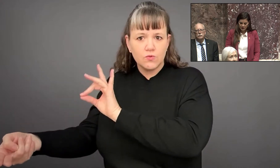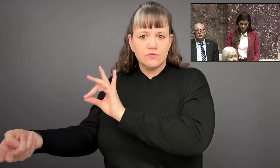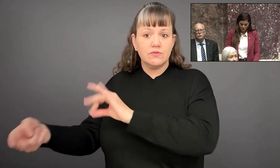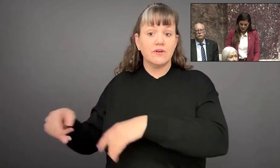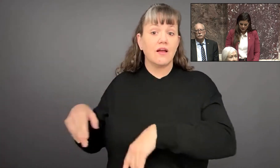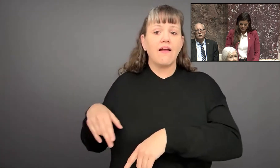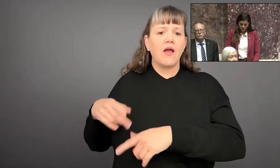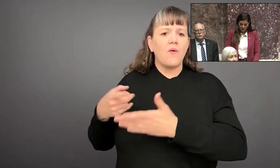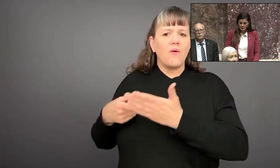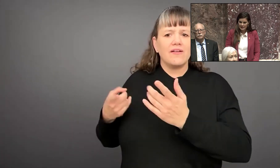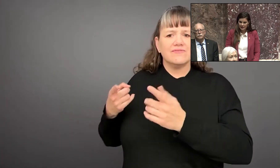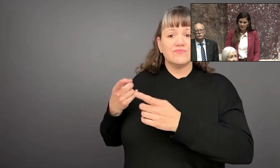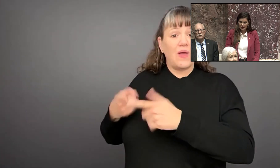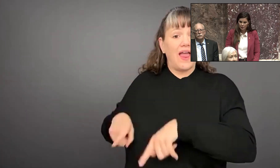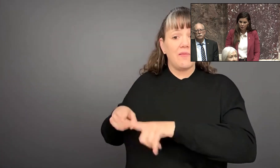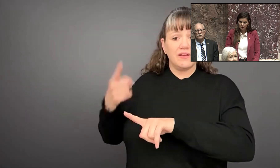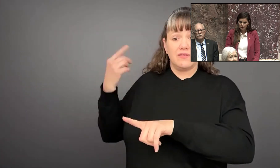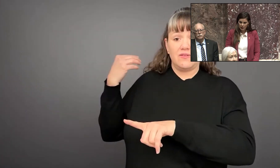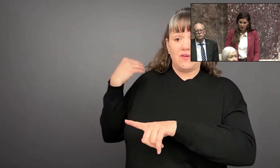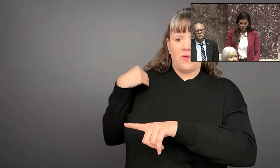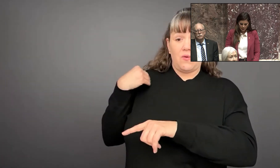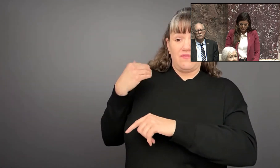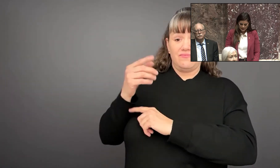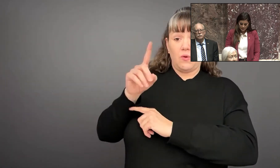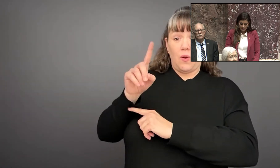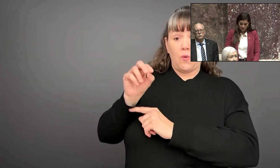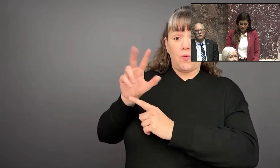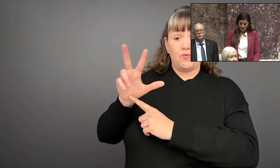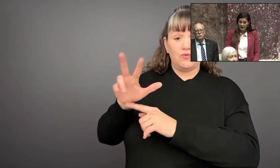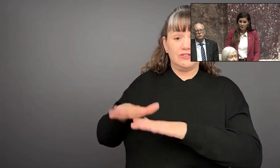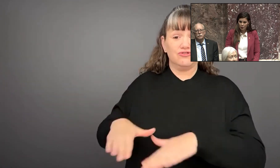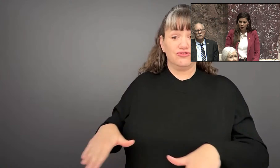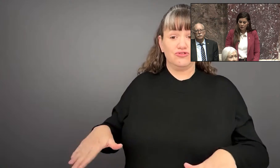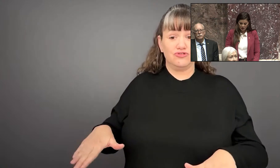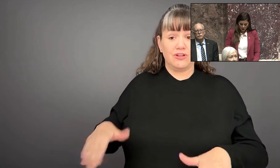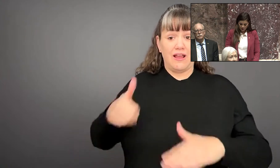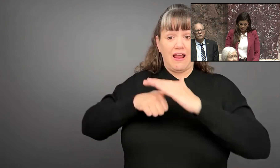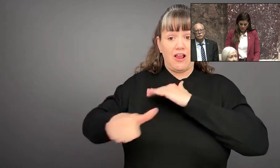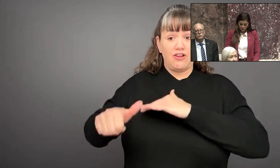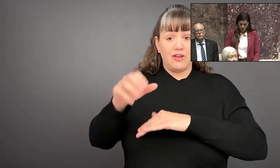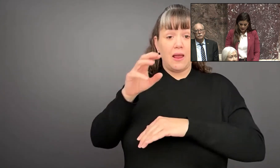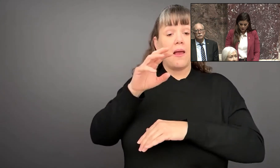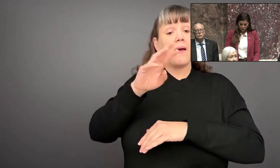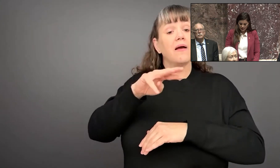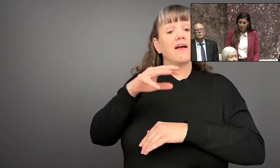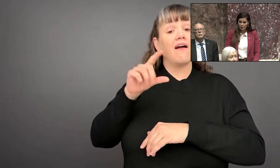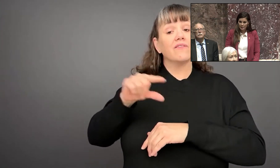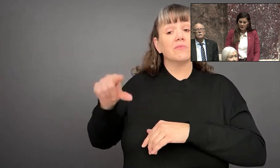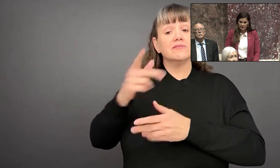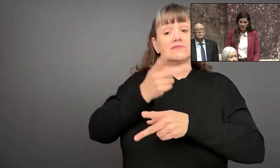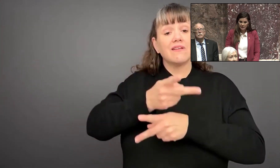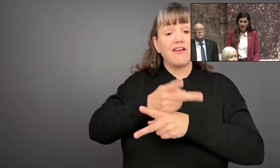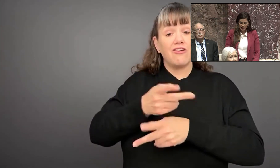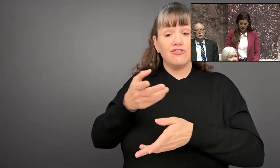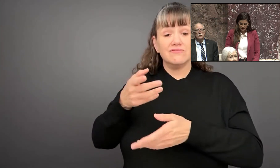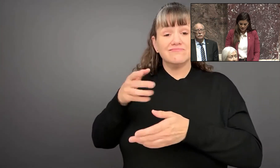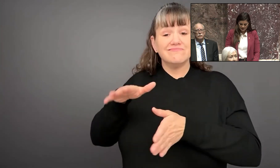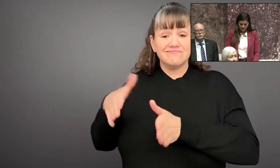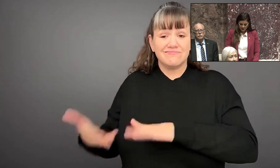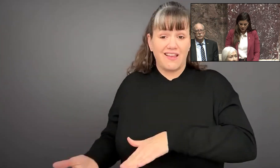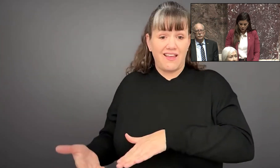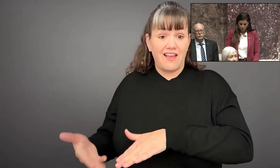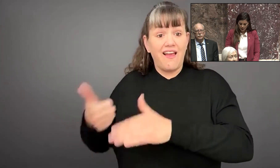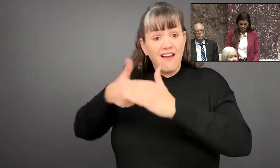receiving services from MCFD. But in spite of this death toll, the government has only implemented 9